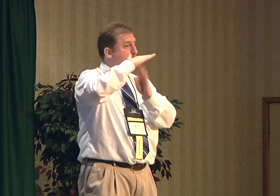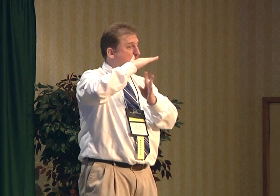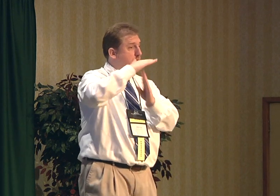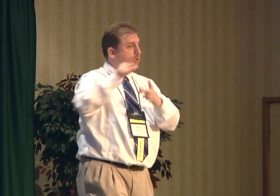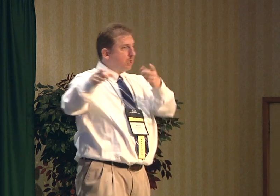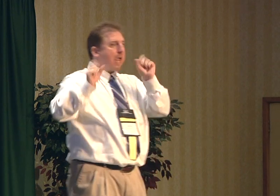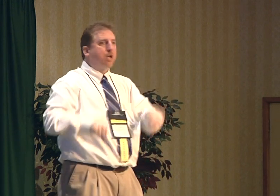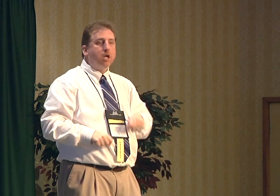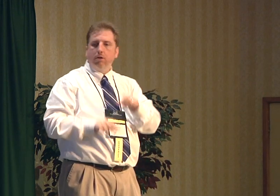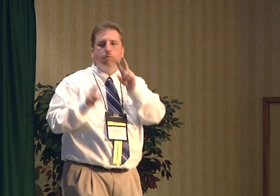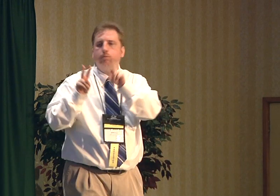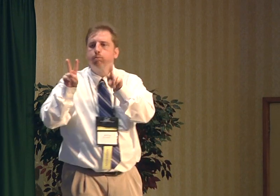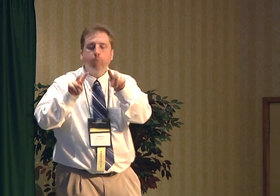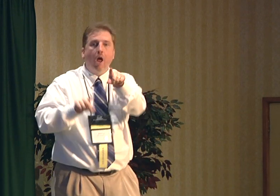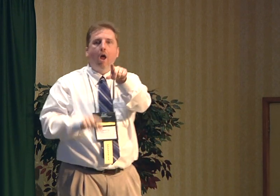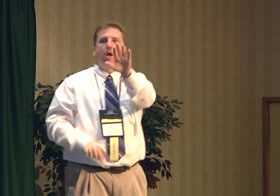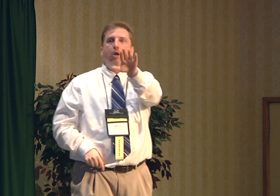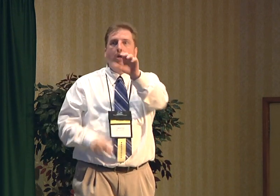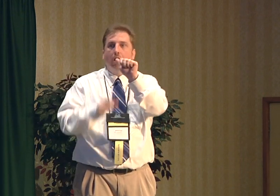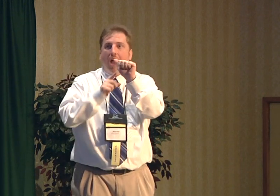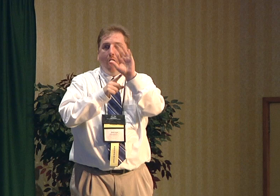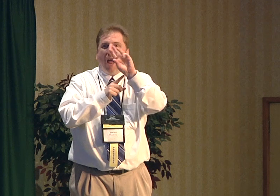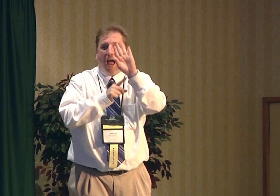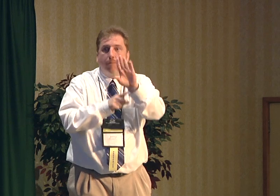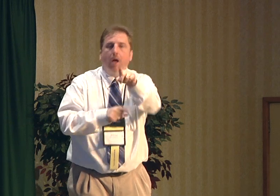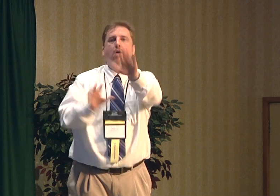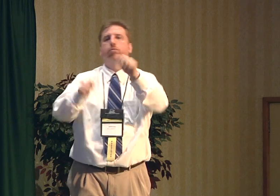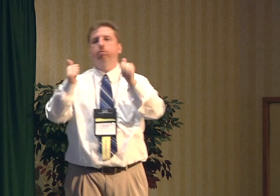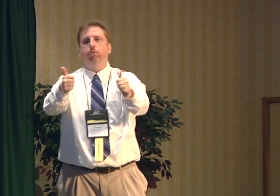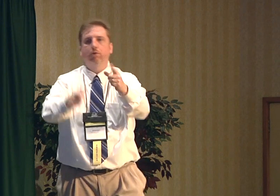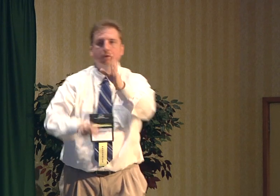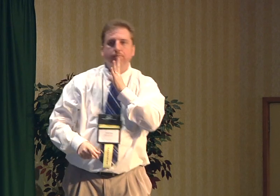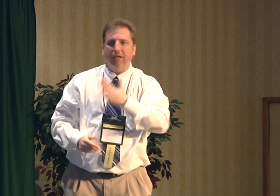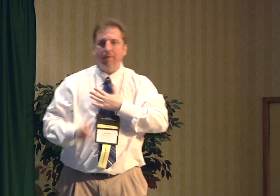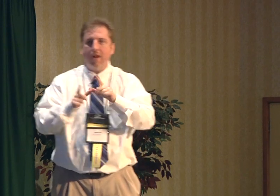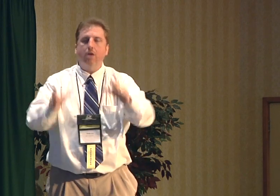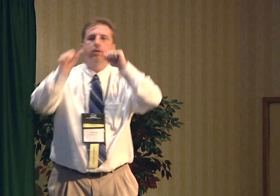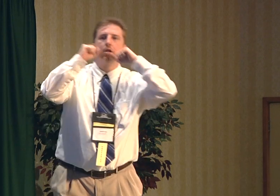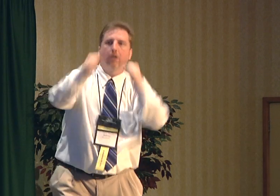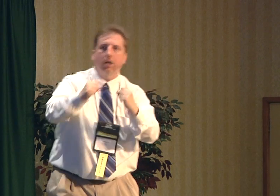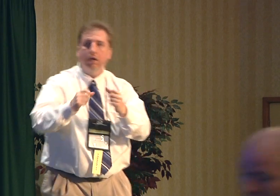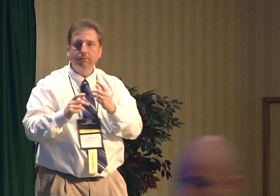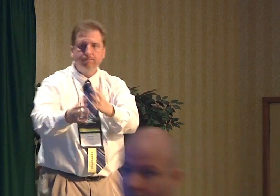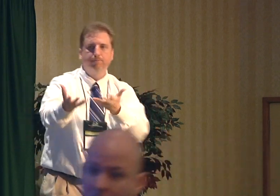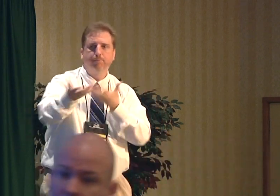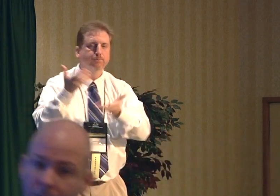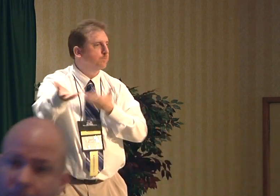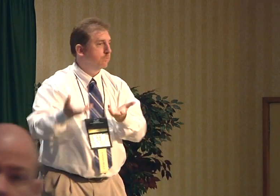breakdowns. Those who are from other countries or immigrants, well, they're able to find medical professionals who are from their